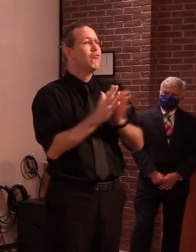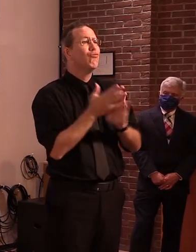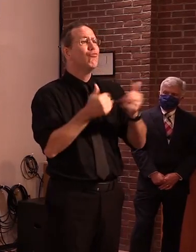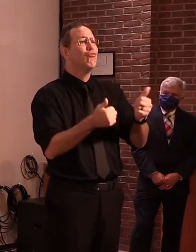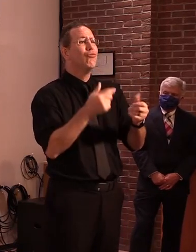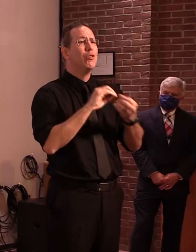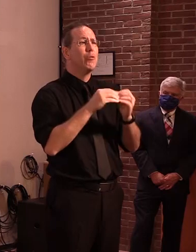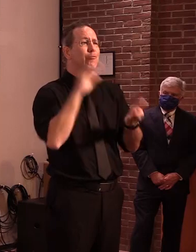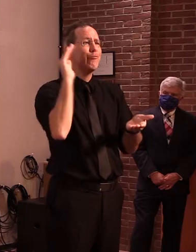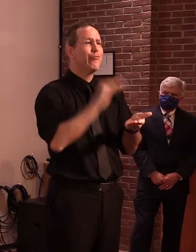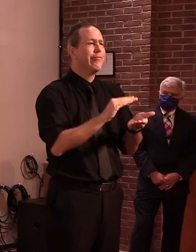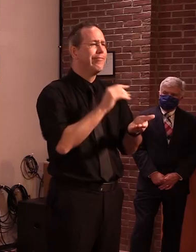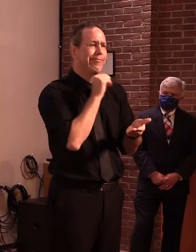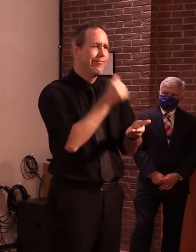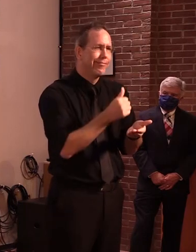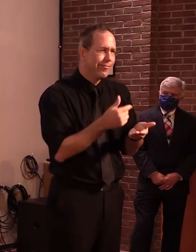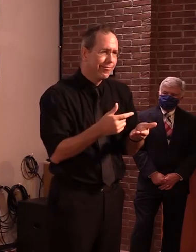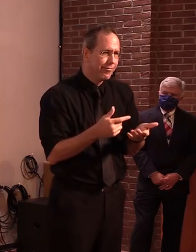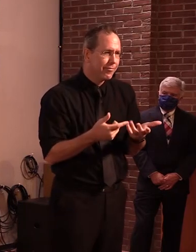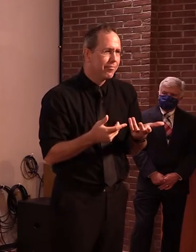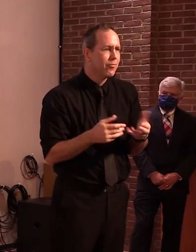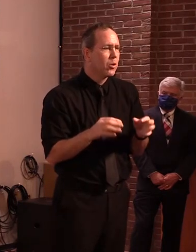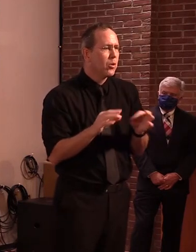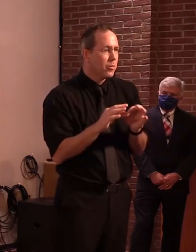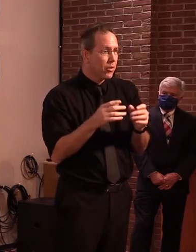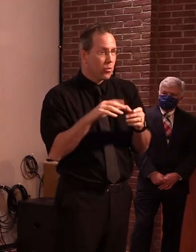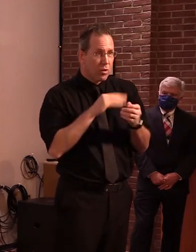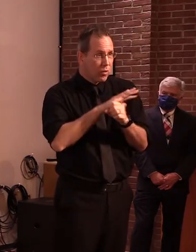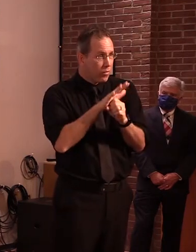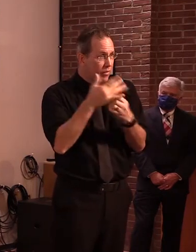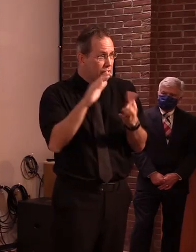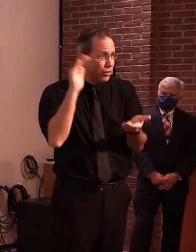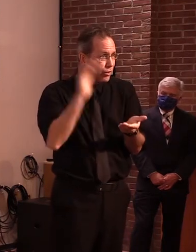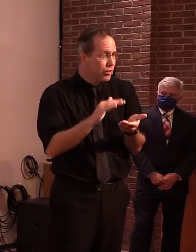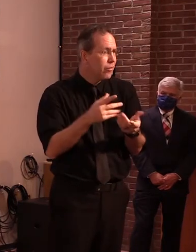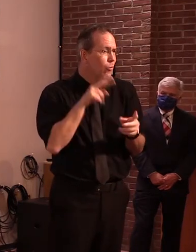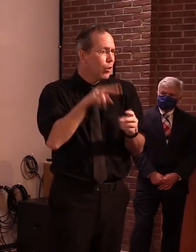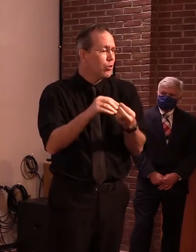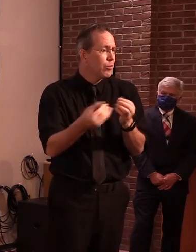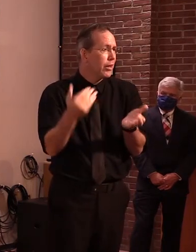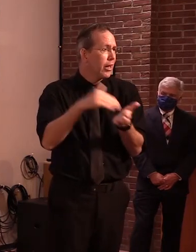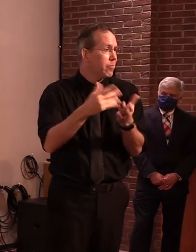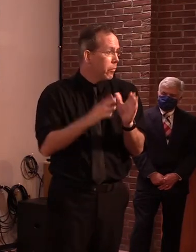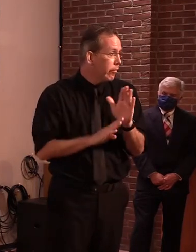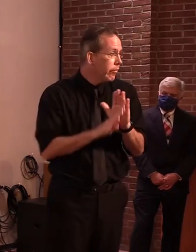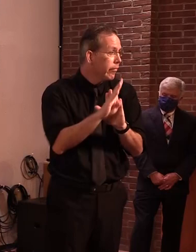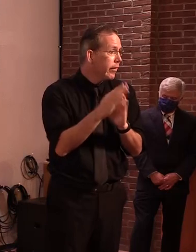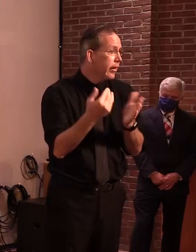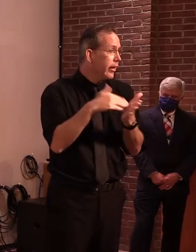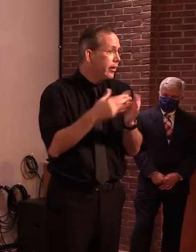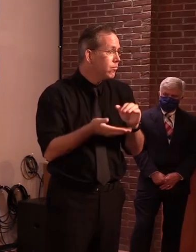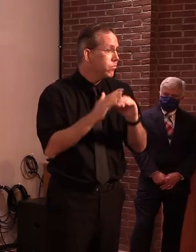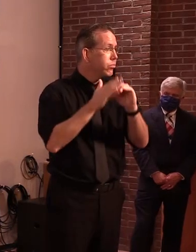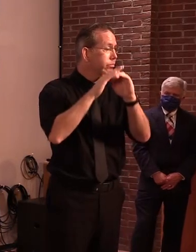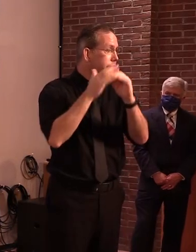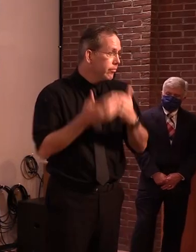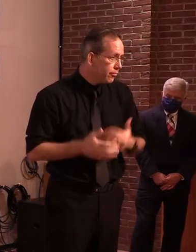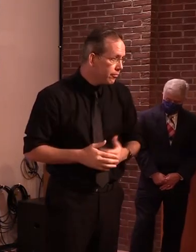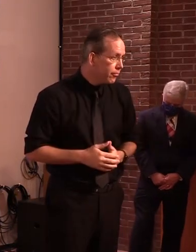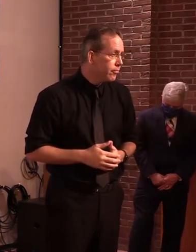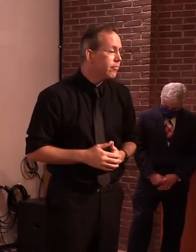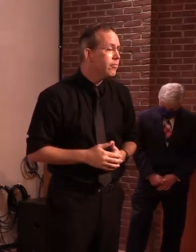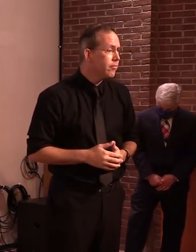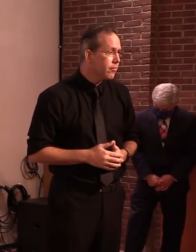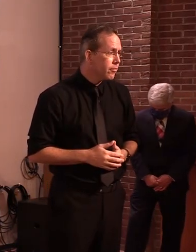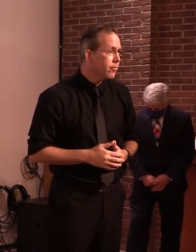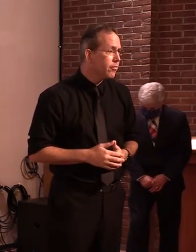may not by the time the pandemic is over. But we'll cross that bridge. And again, we'll continue to advocate for